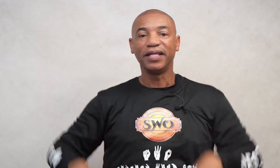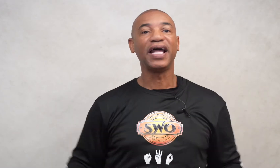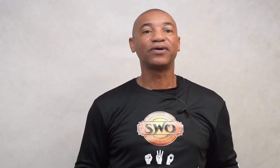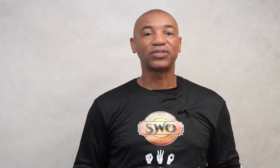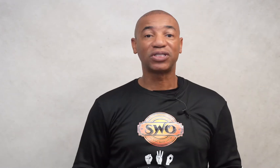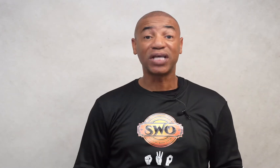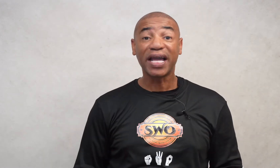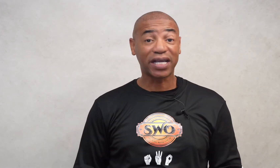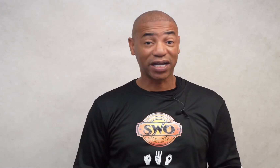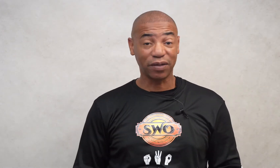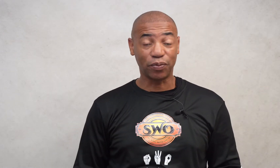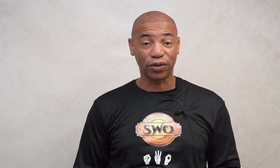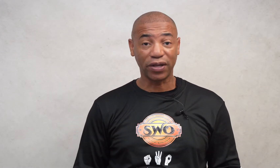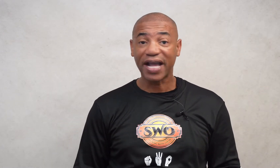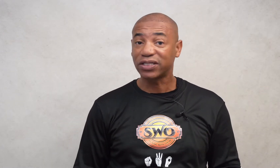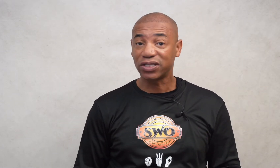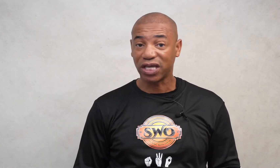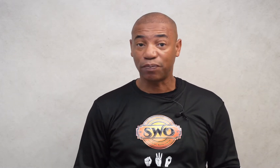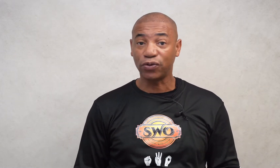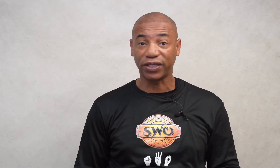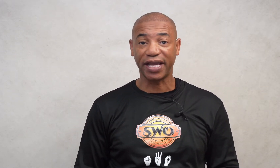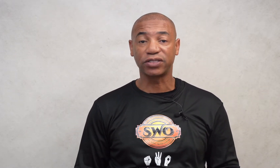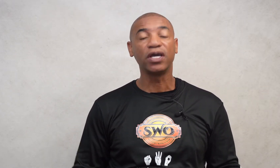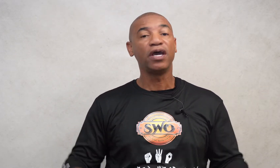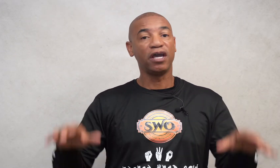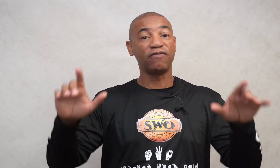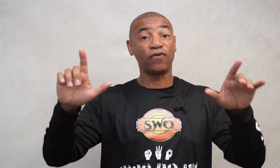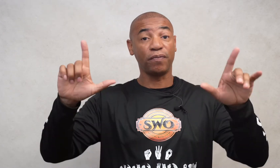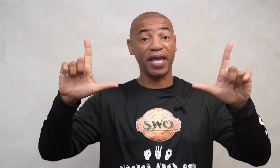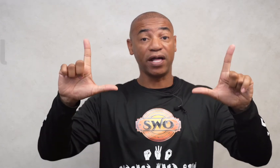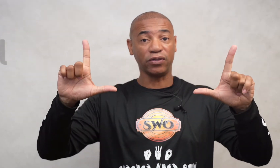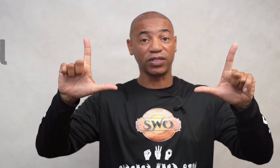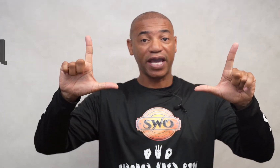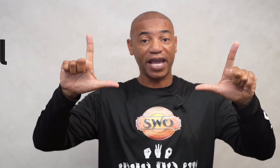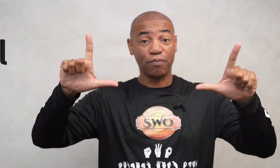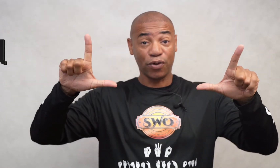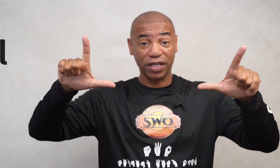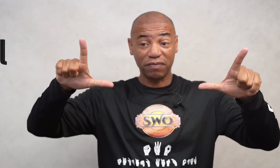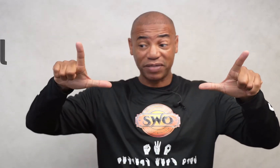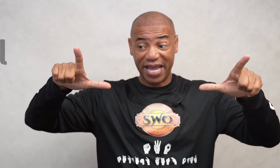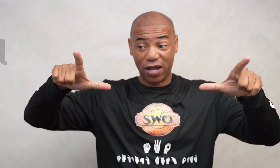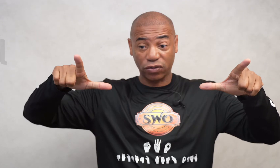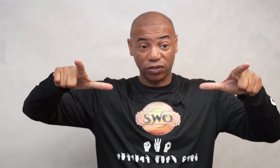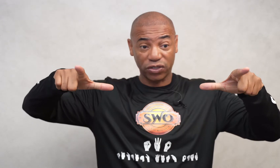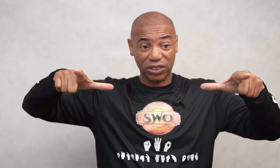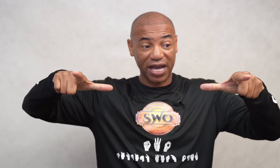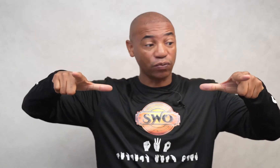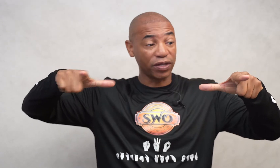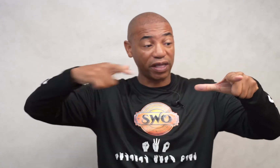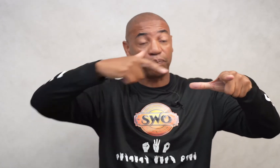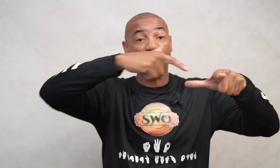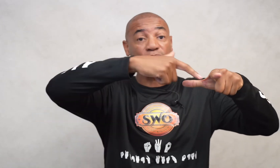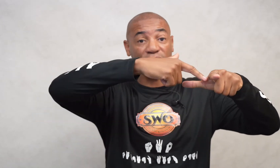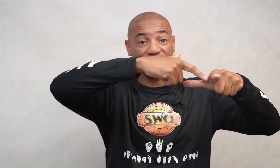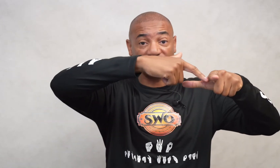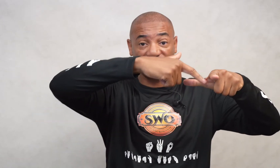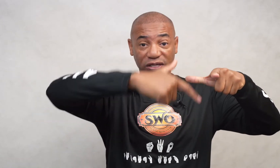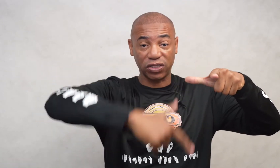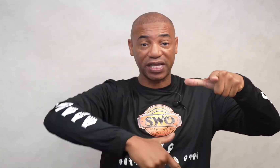Now, to sign cutting board, you actually take both hands and form L's and bring them down on your side where the palms are actually facing